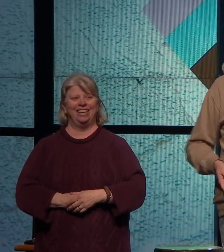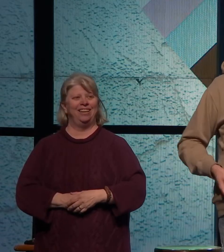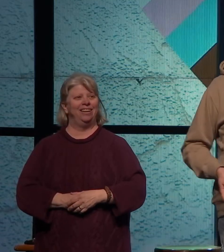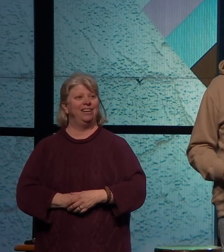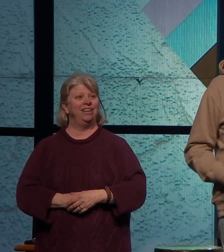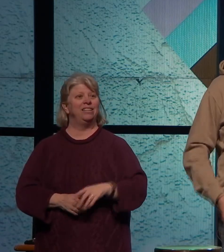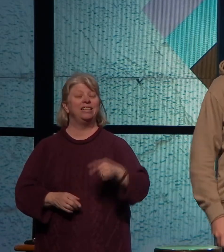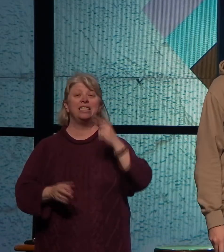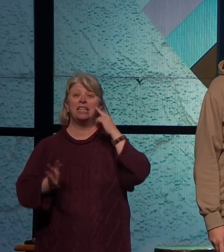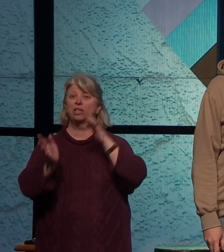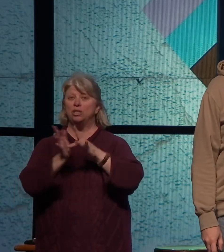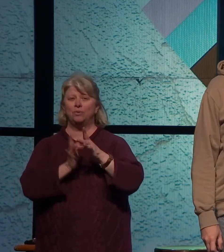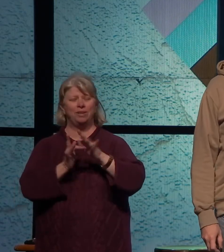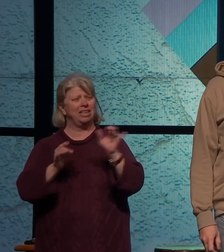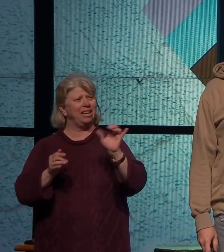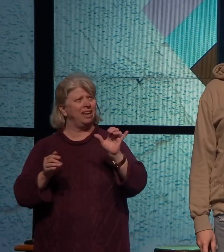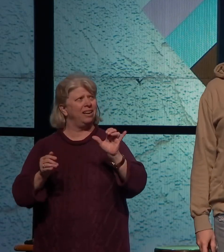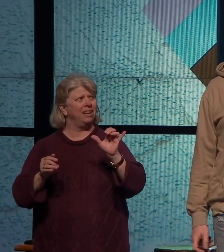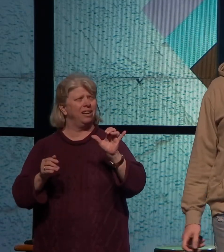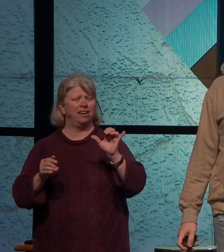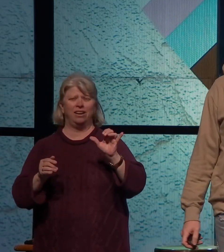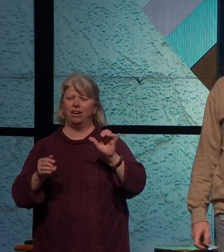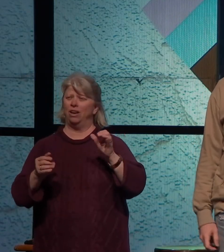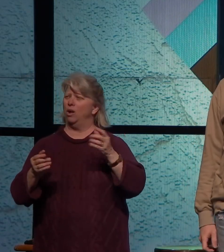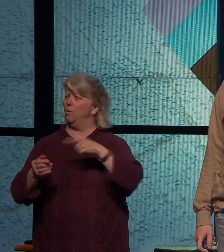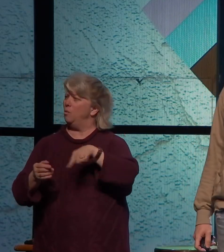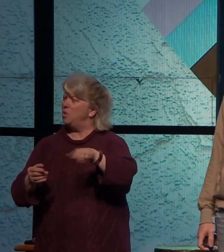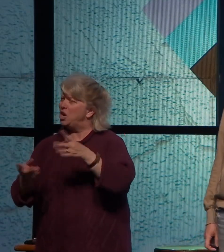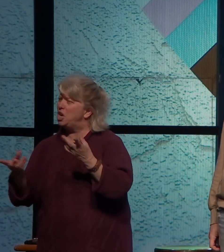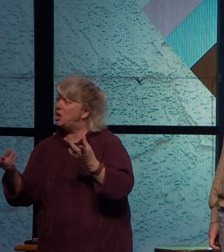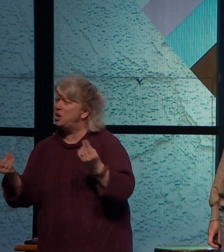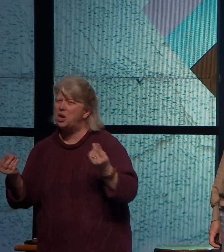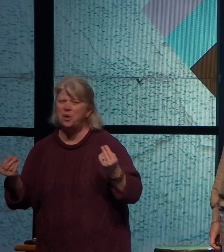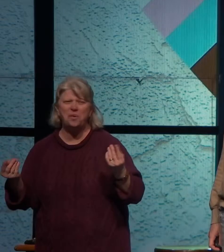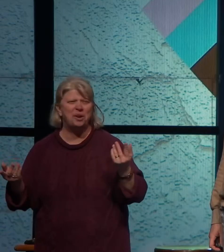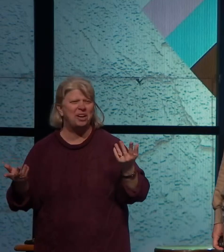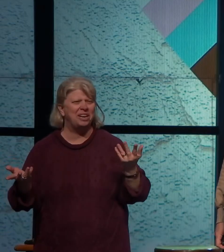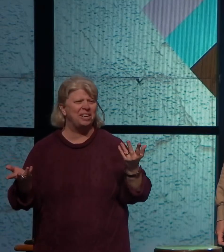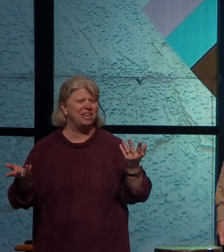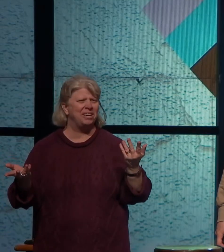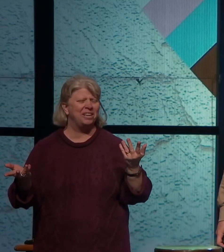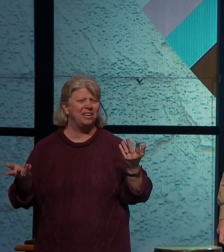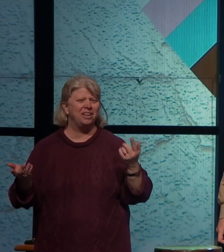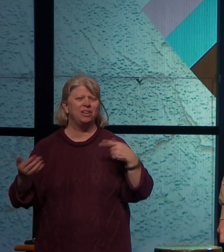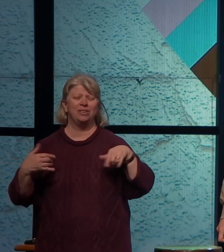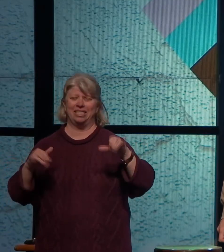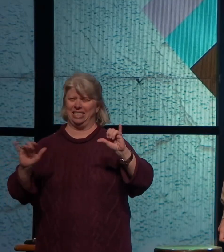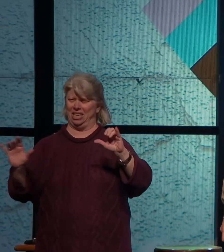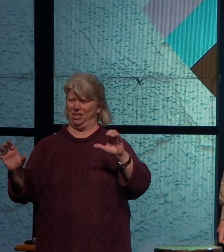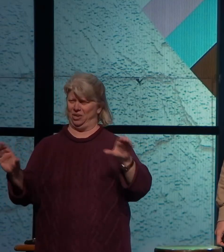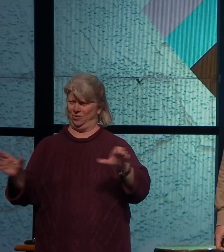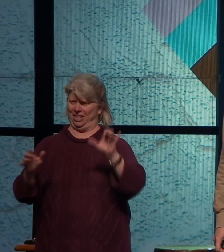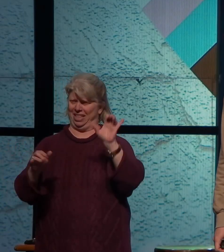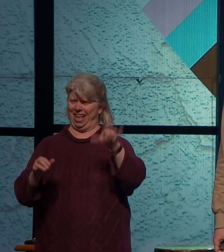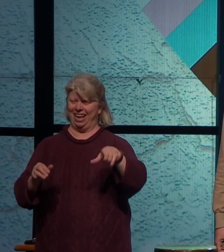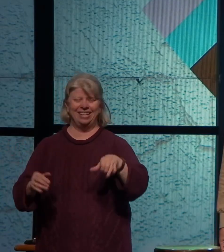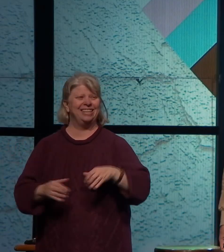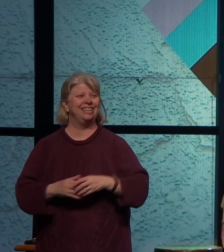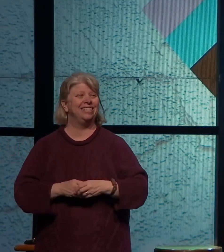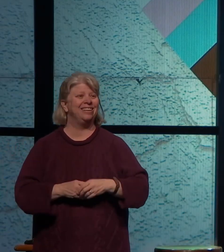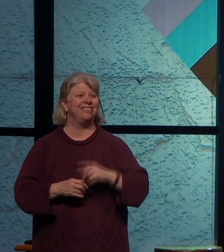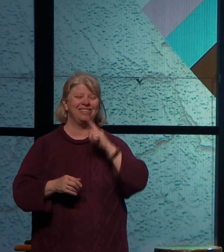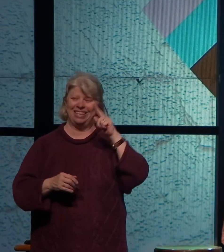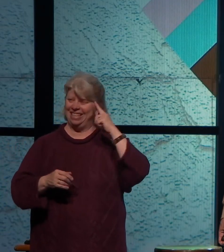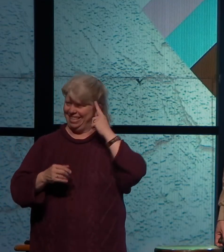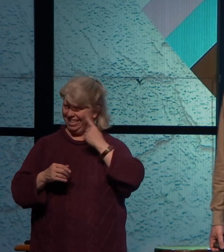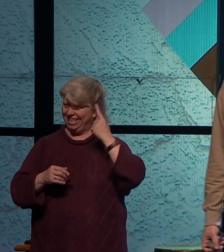I just think Jesus would be like, what are you guys doing? You're still doing that? Like, I really